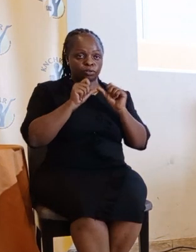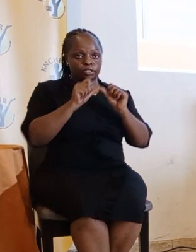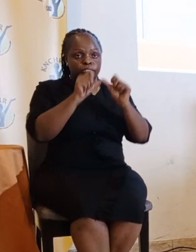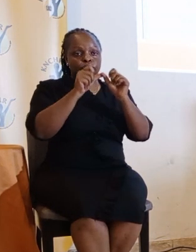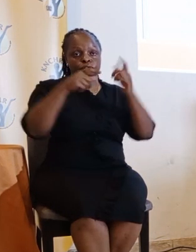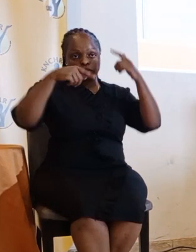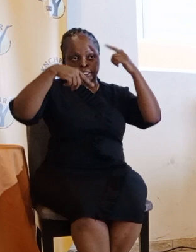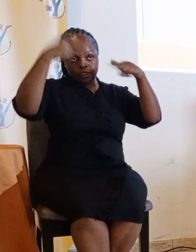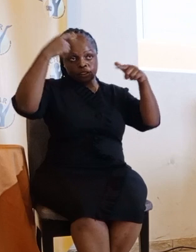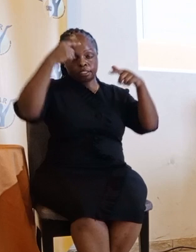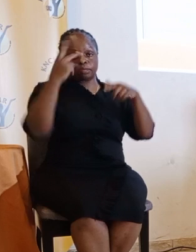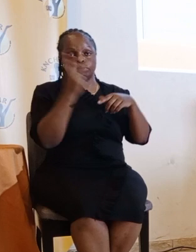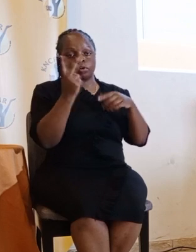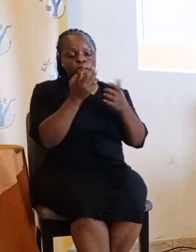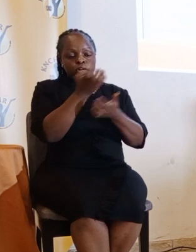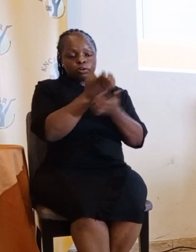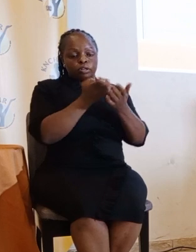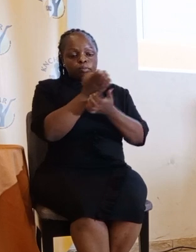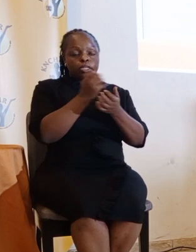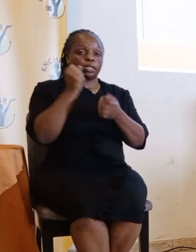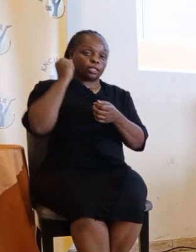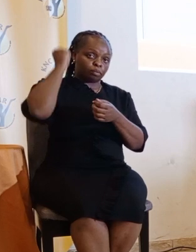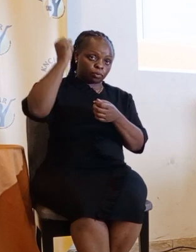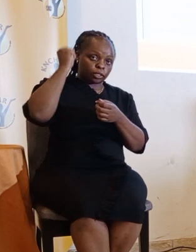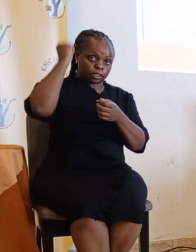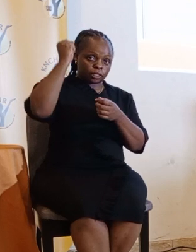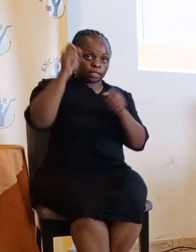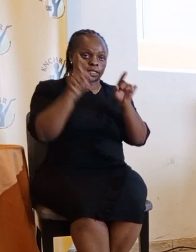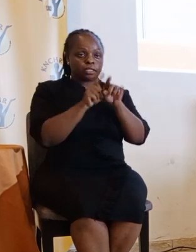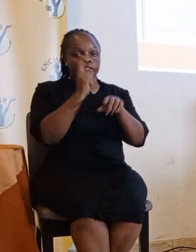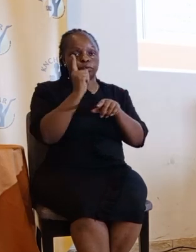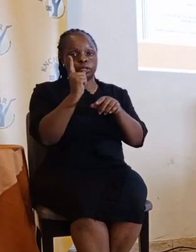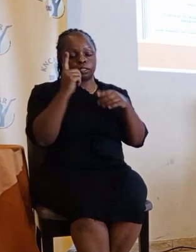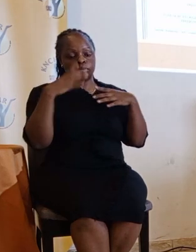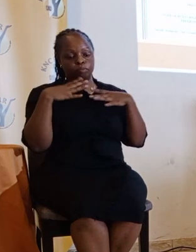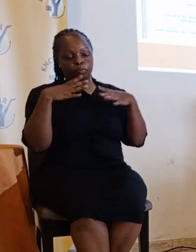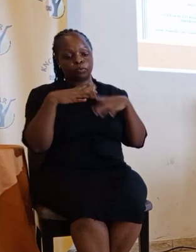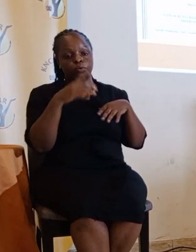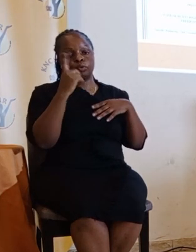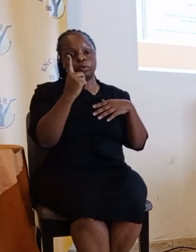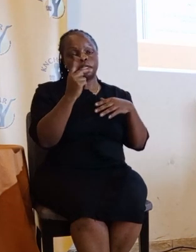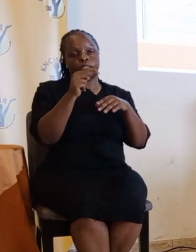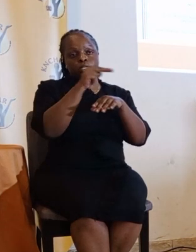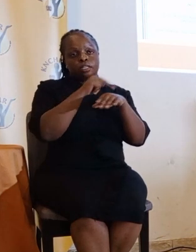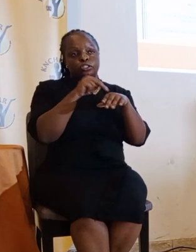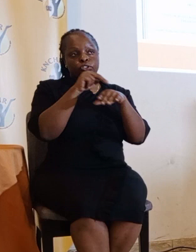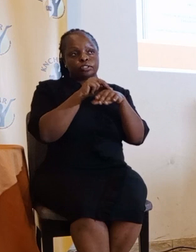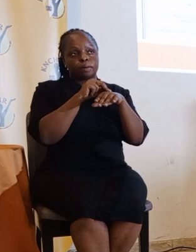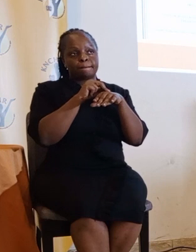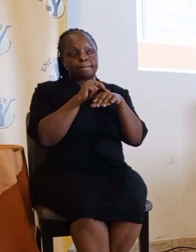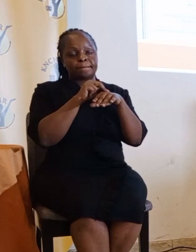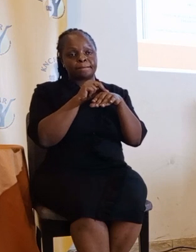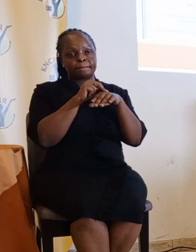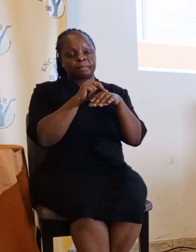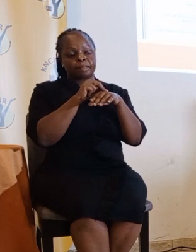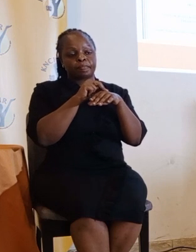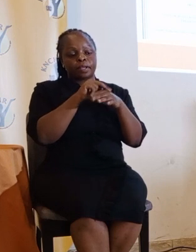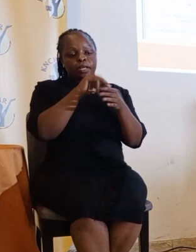both economically and politically as one people, one nation.